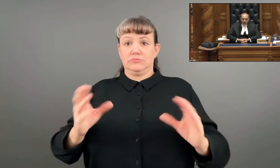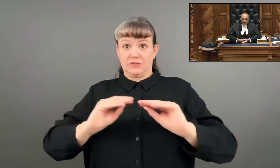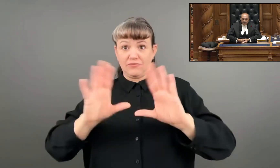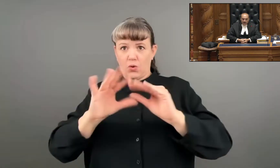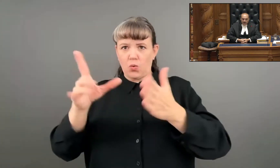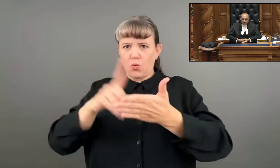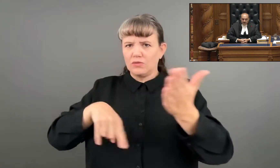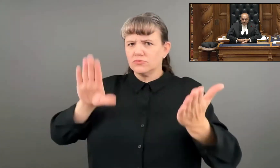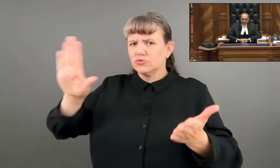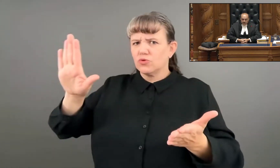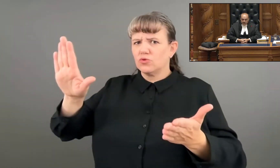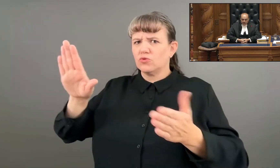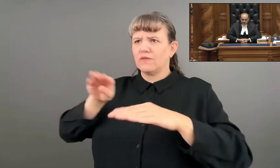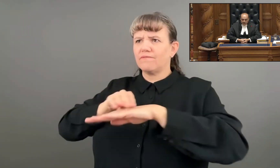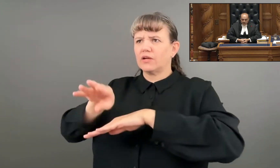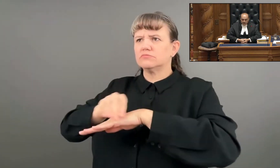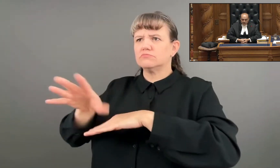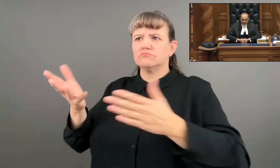Attorney General.